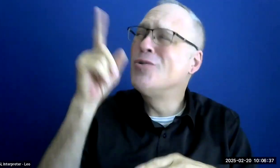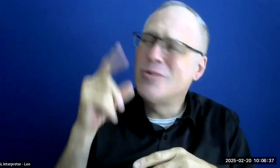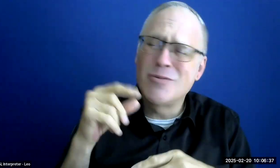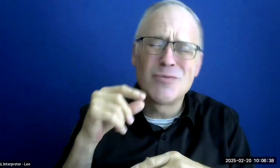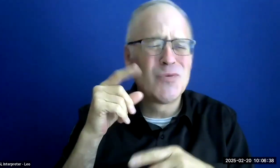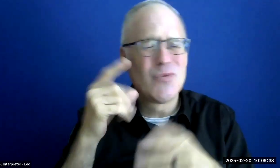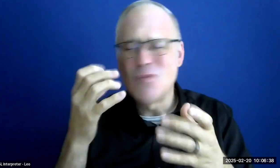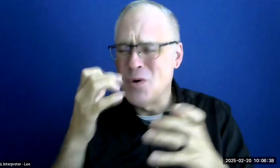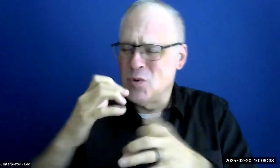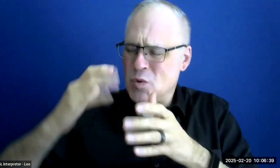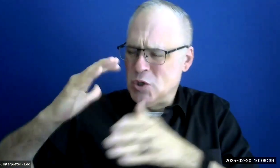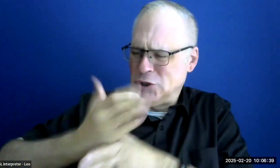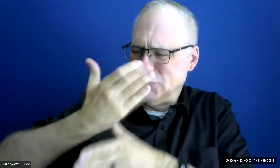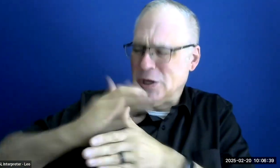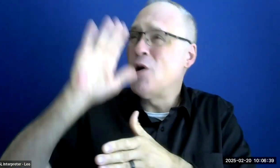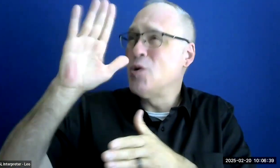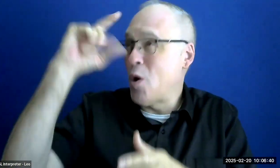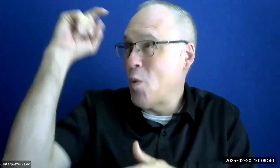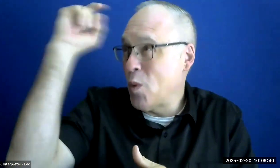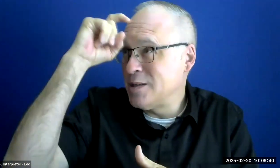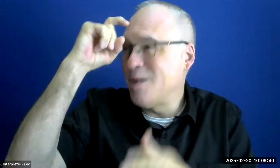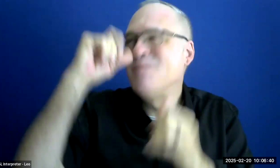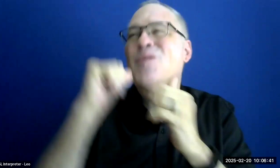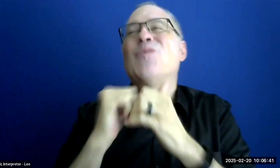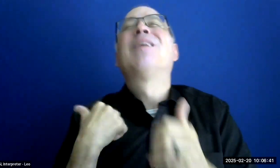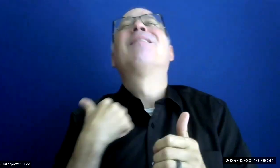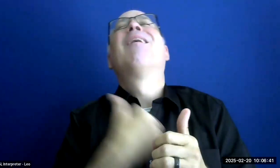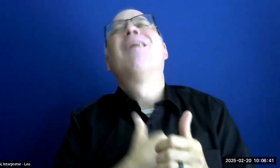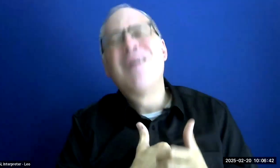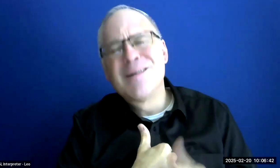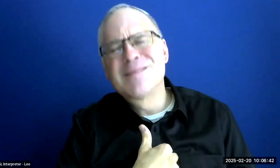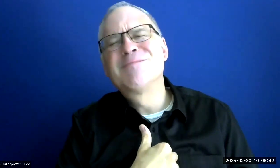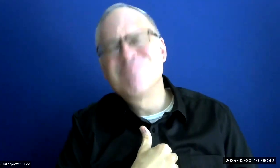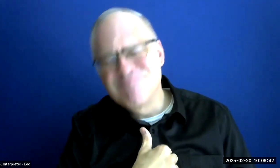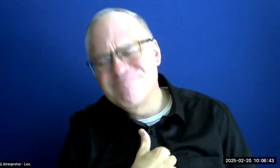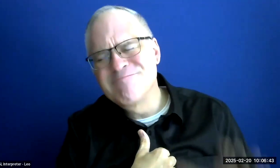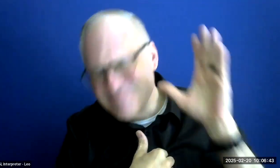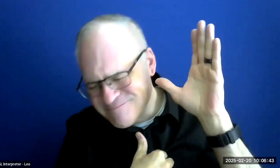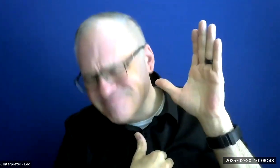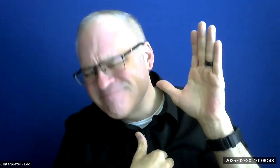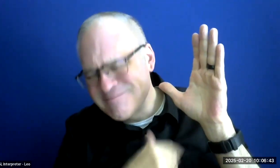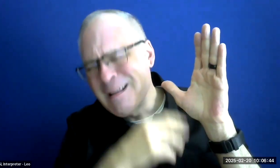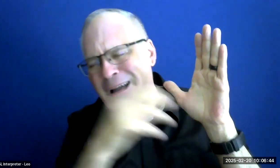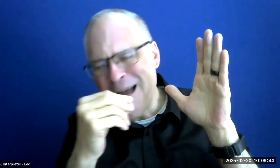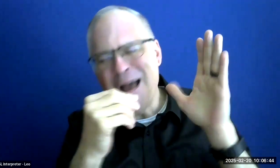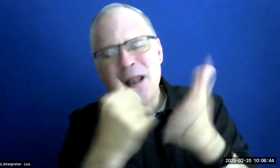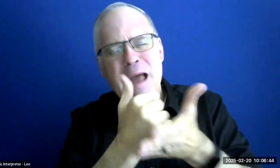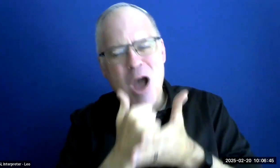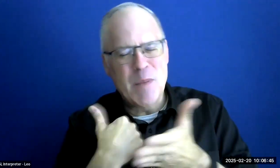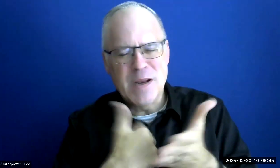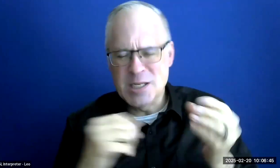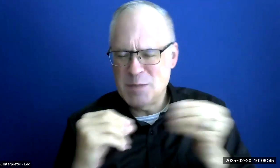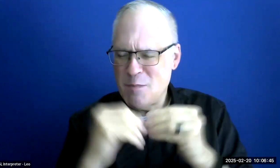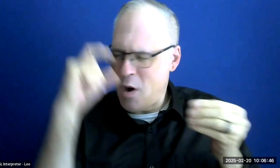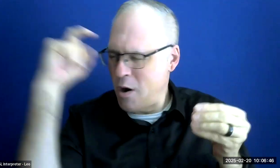will share that wisdom with us and allow us to be wise as